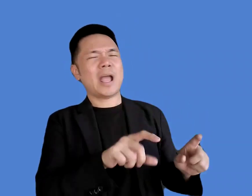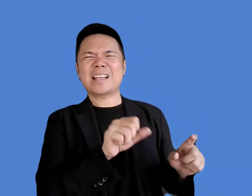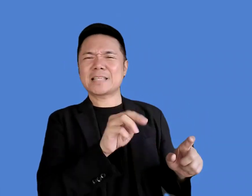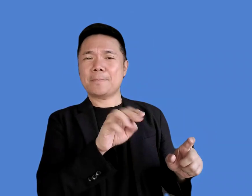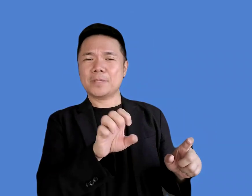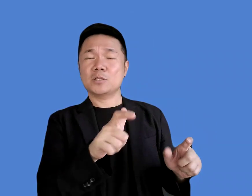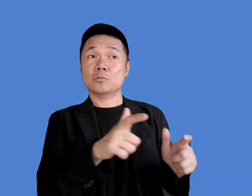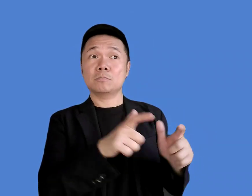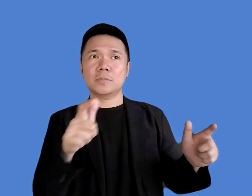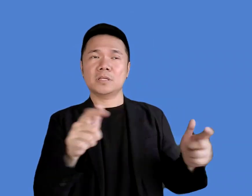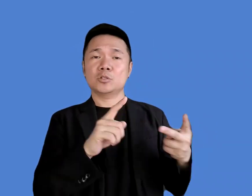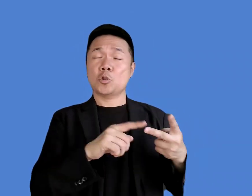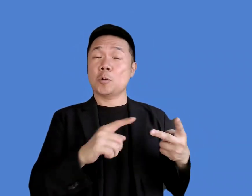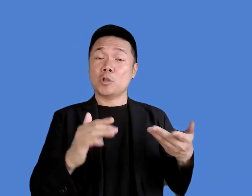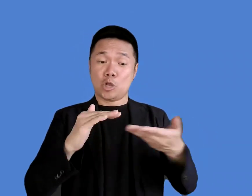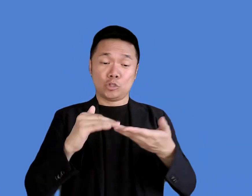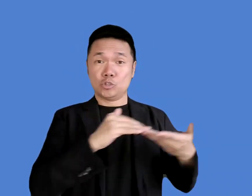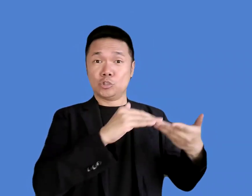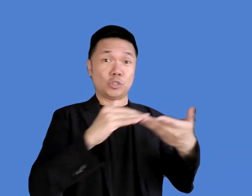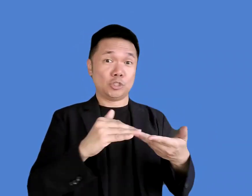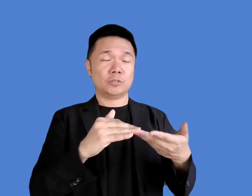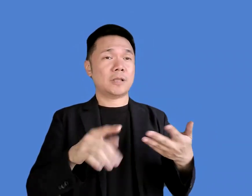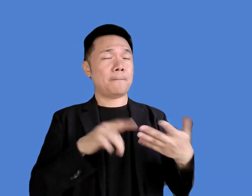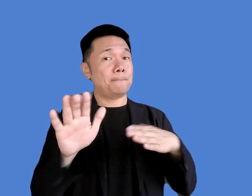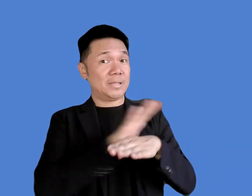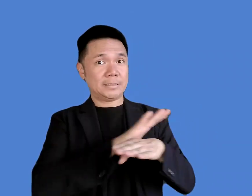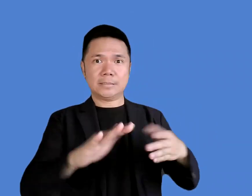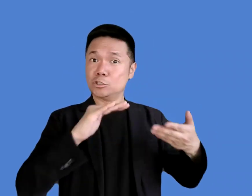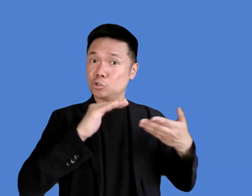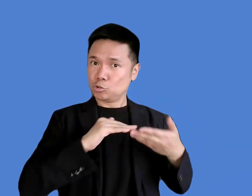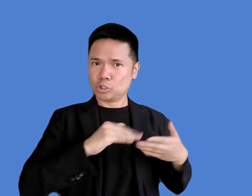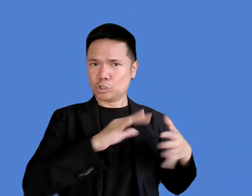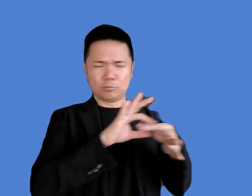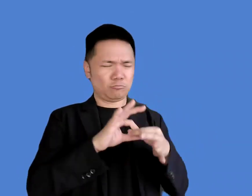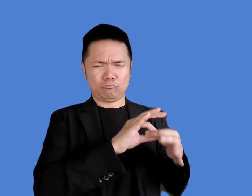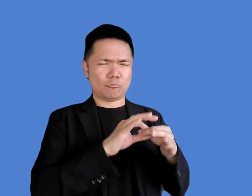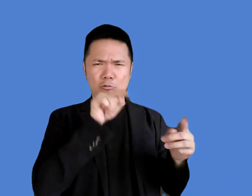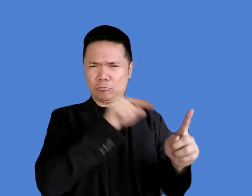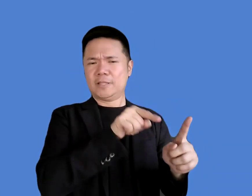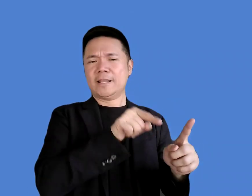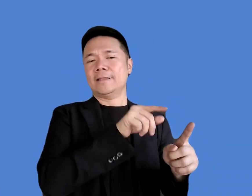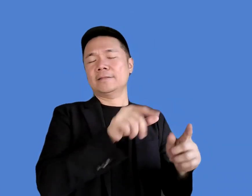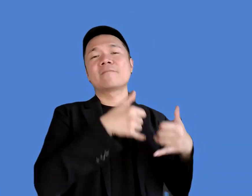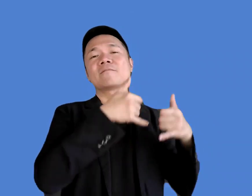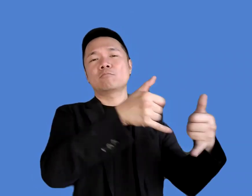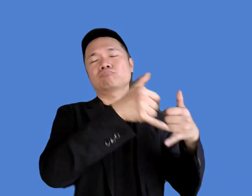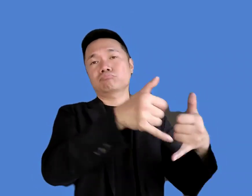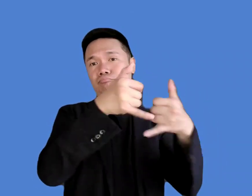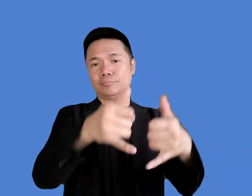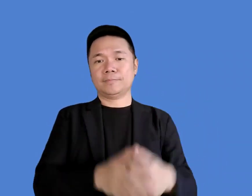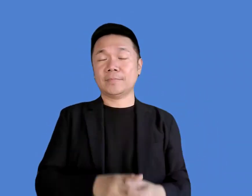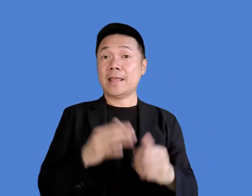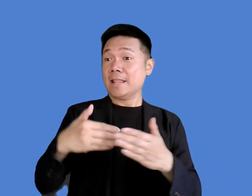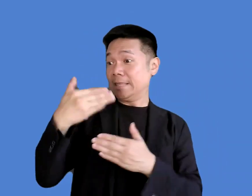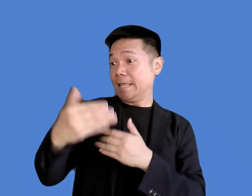to chambers of commerce, business associations as well. That will be this year. Next year, we'll convene again at the Asia